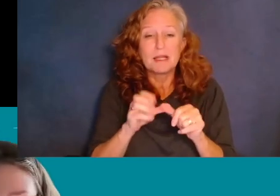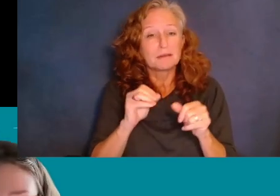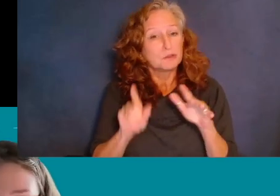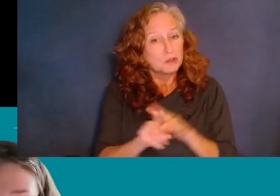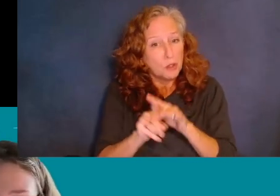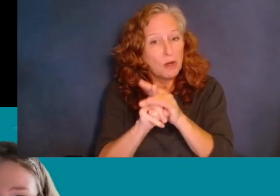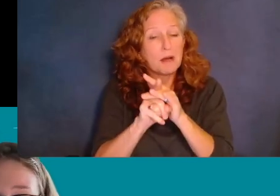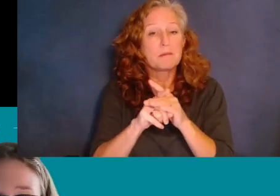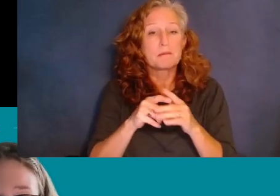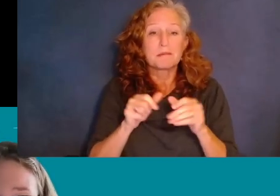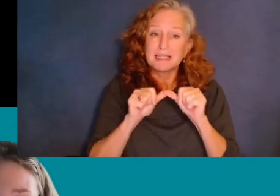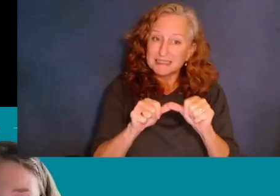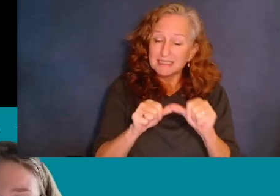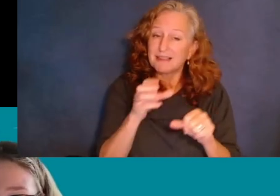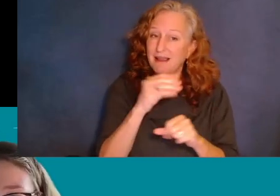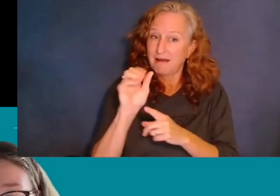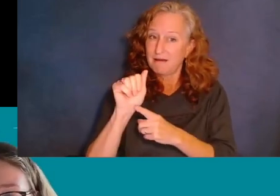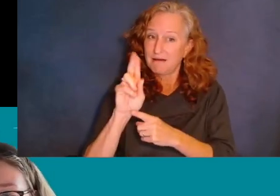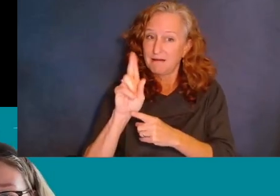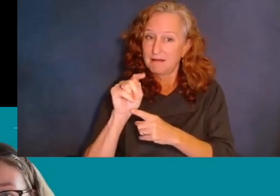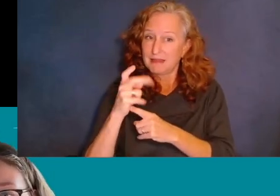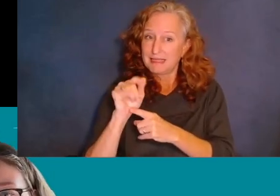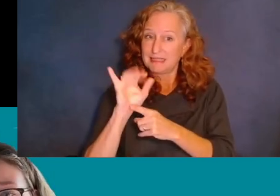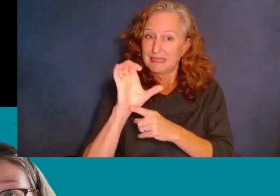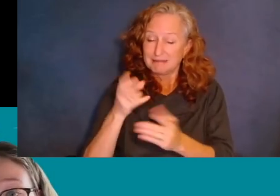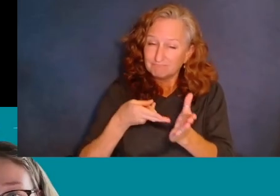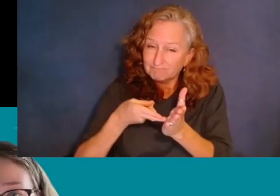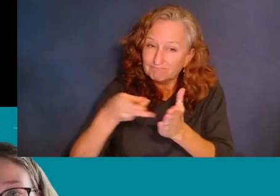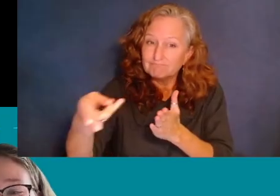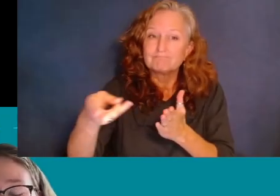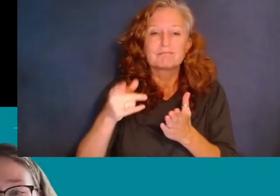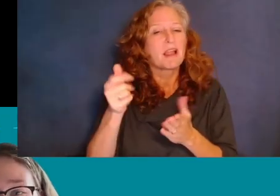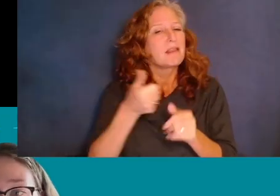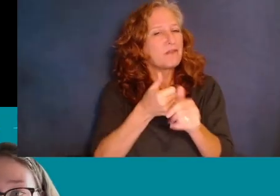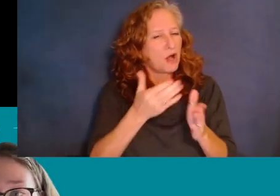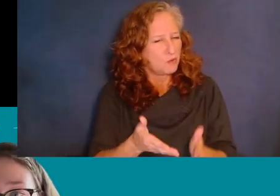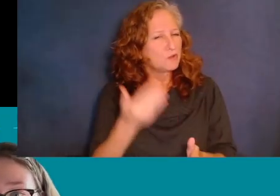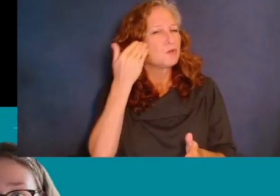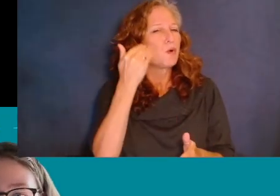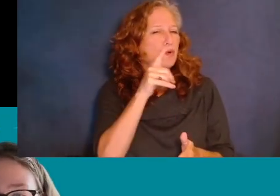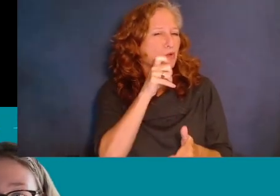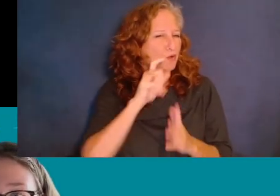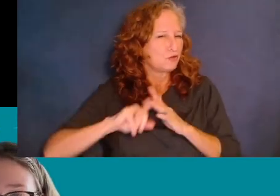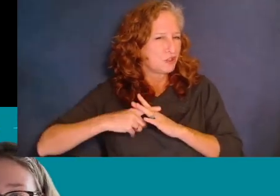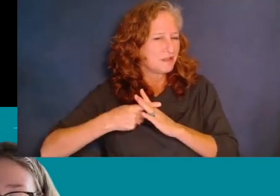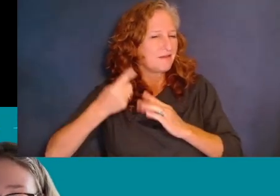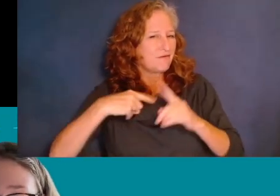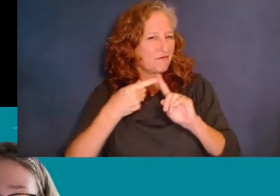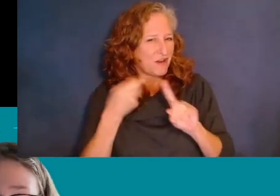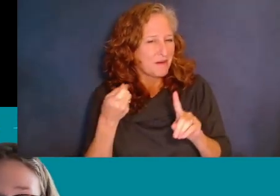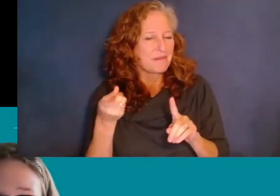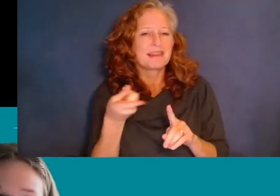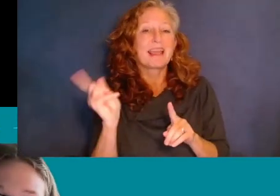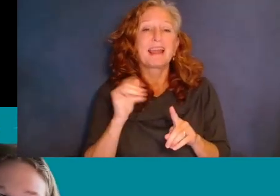will know who the original is. They have the tools and the ability to trace back and find you, and so just keep